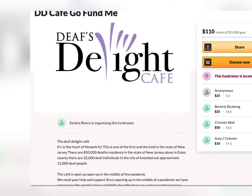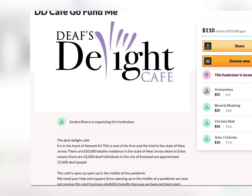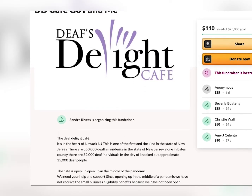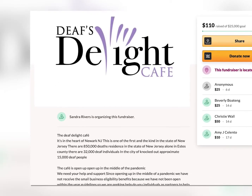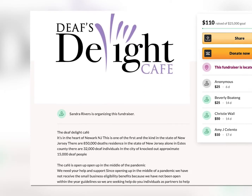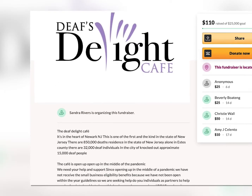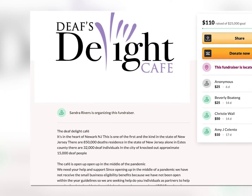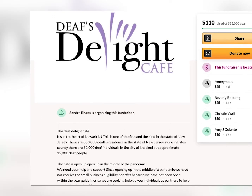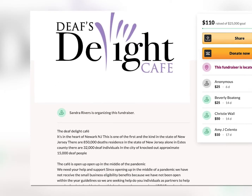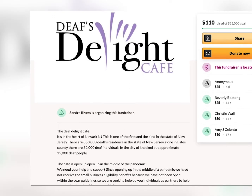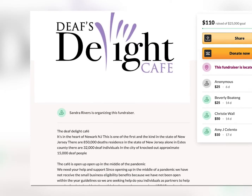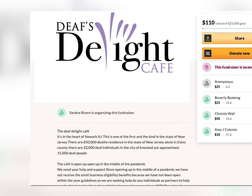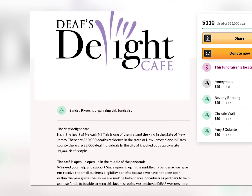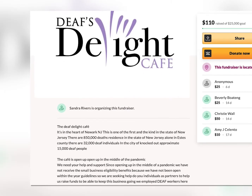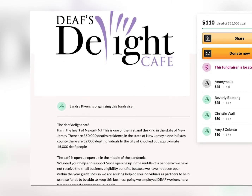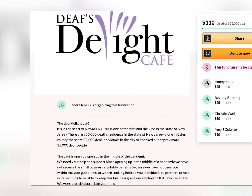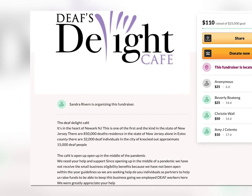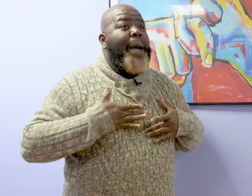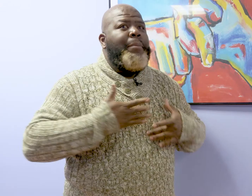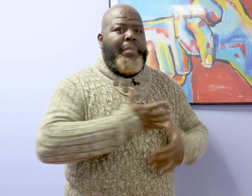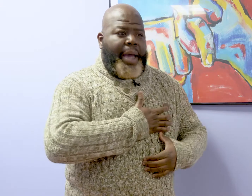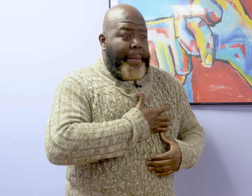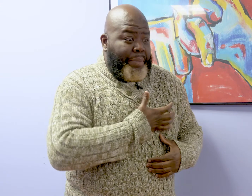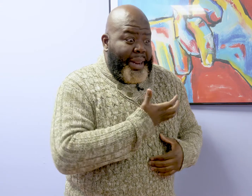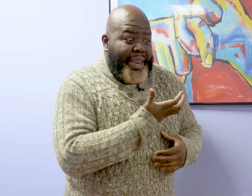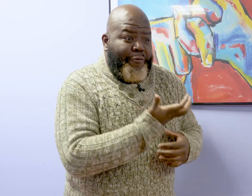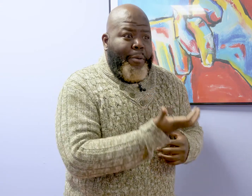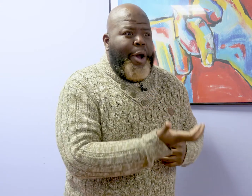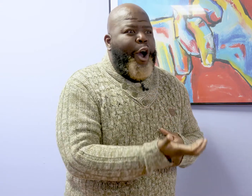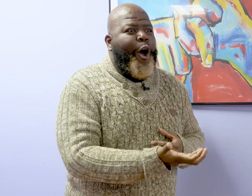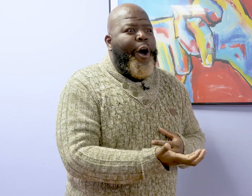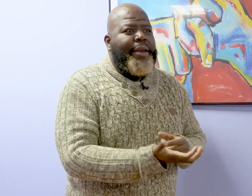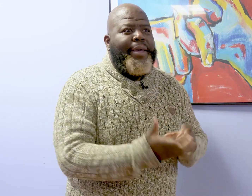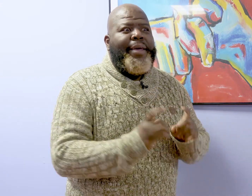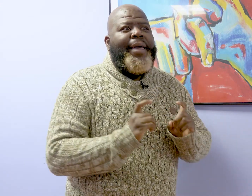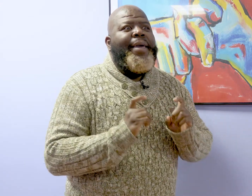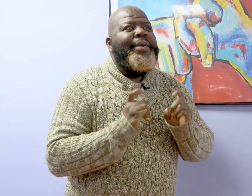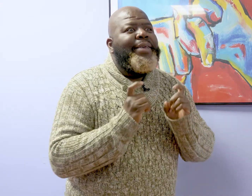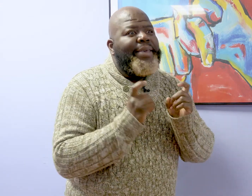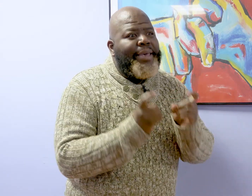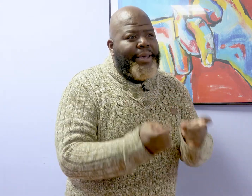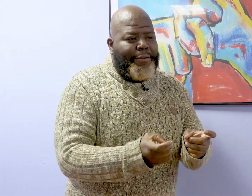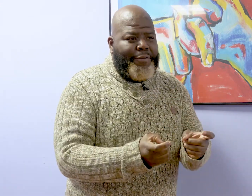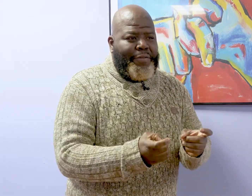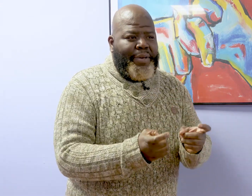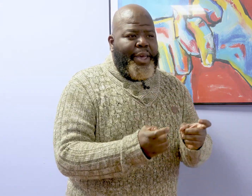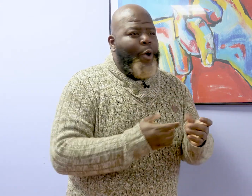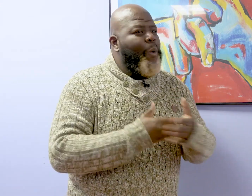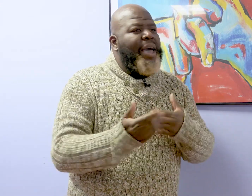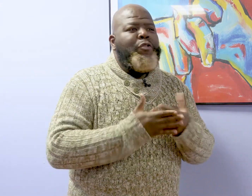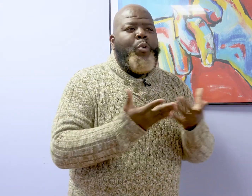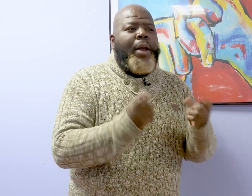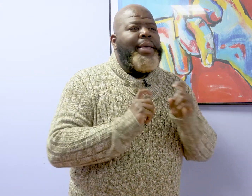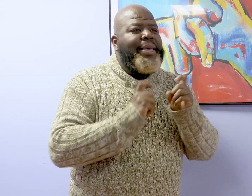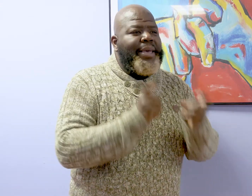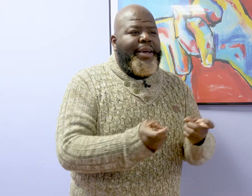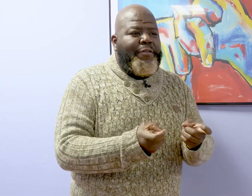this cafe running. I'm pleading from my heart give whatever you want to give